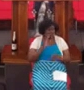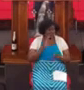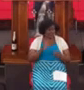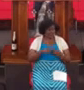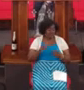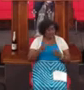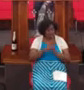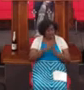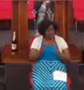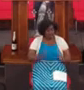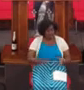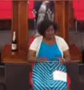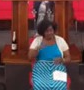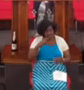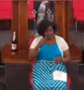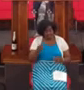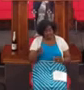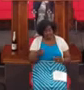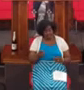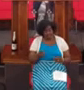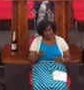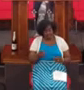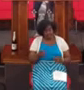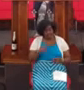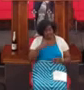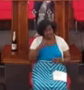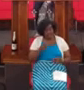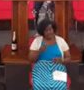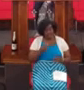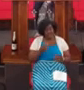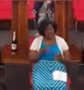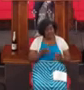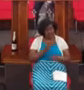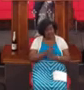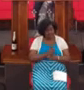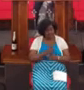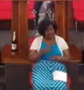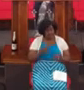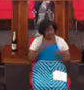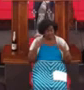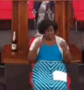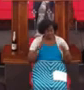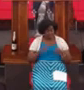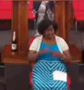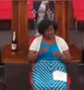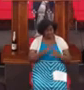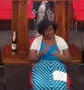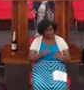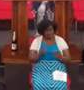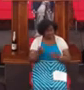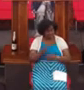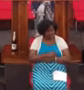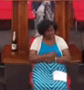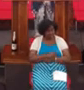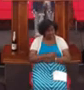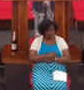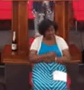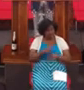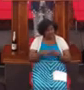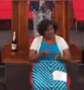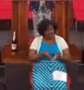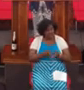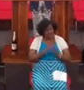lawyers and Pharisees, the Bible saying, is it lawful to heal on the Sabbath day? Interestingly, when he asked